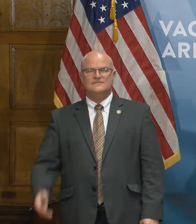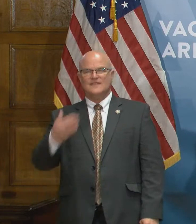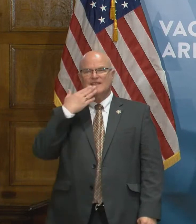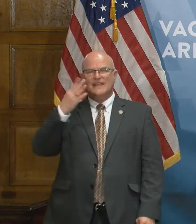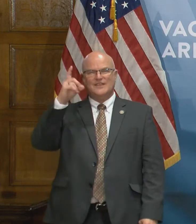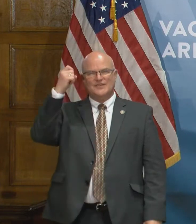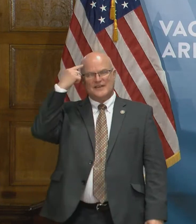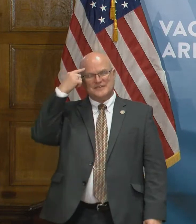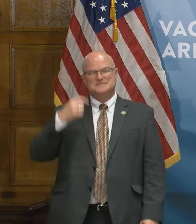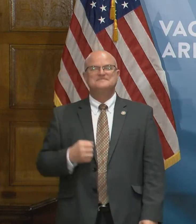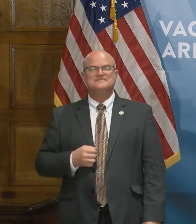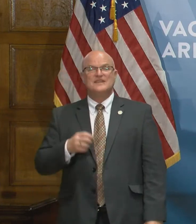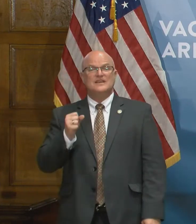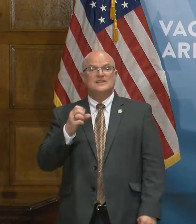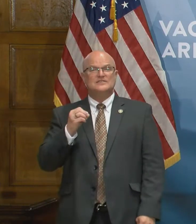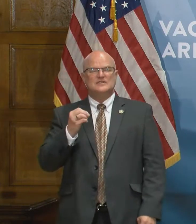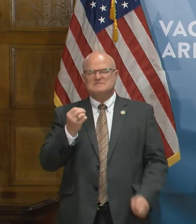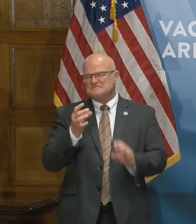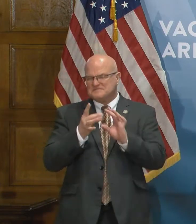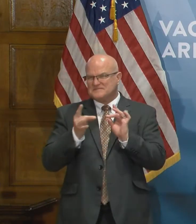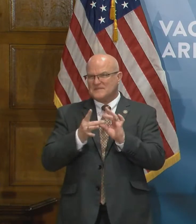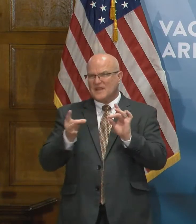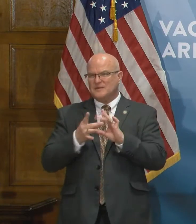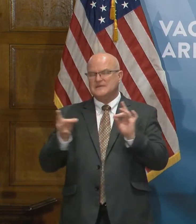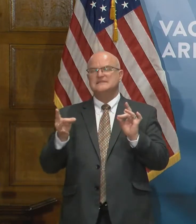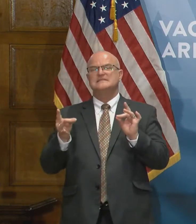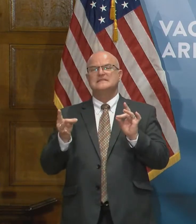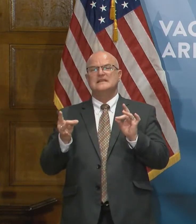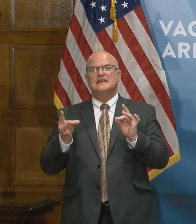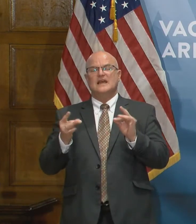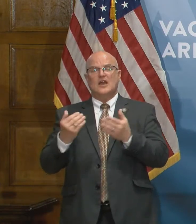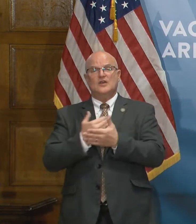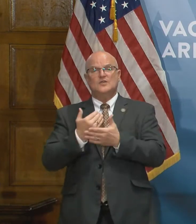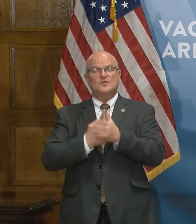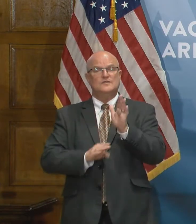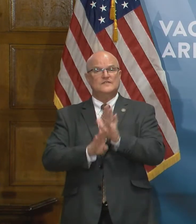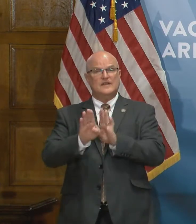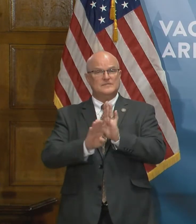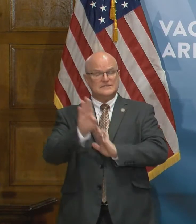Thank you, Governor. So a couple of comments and new developments.